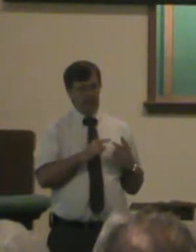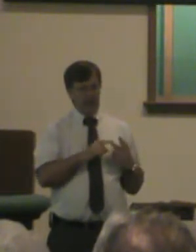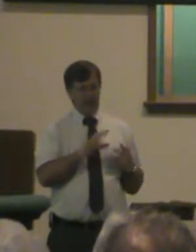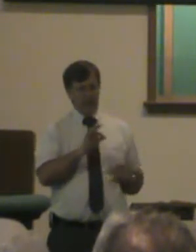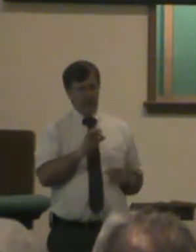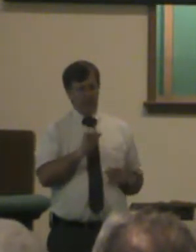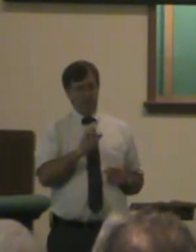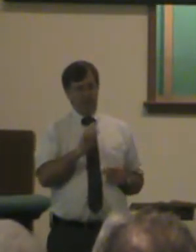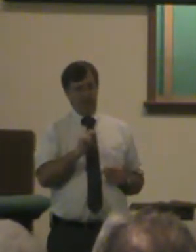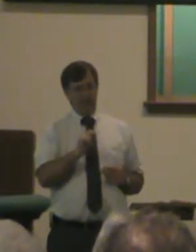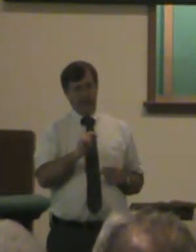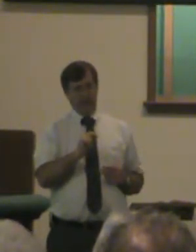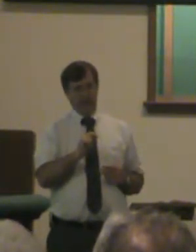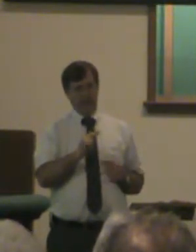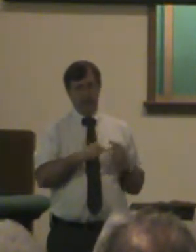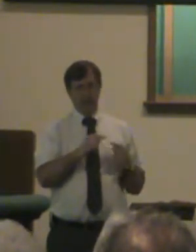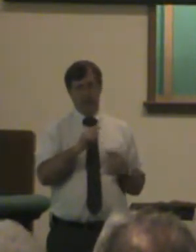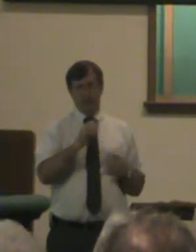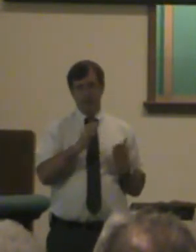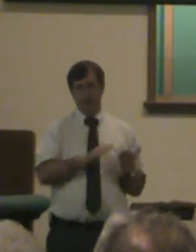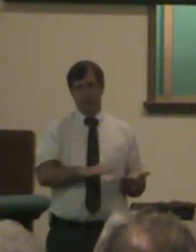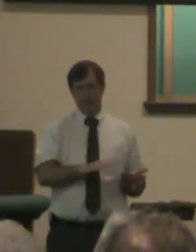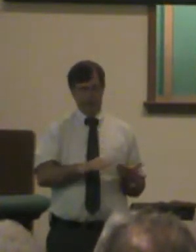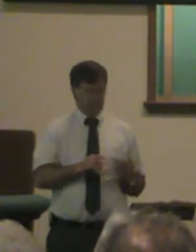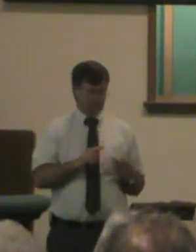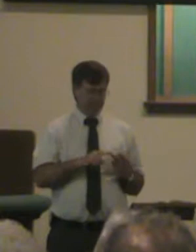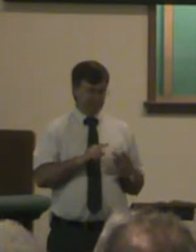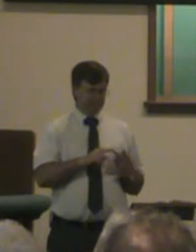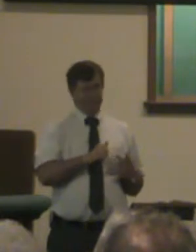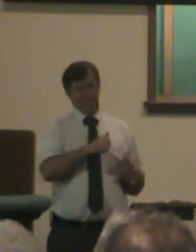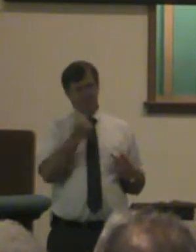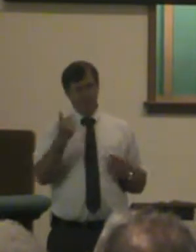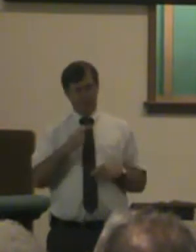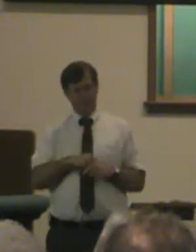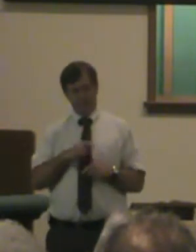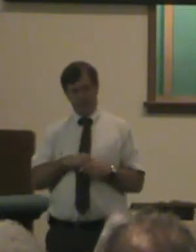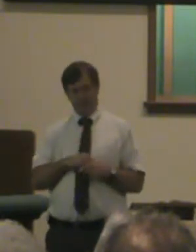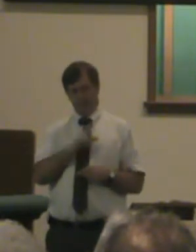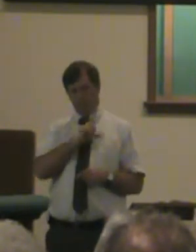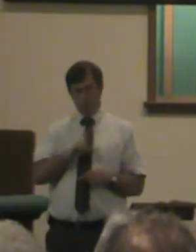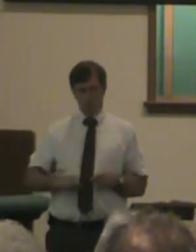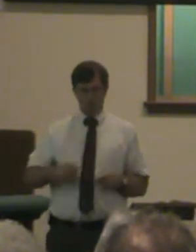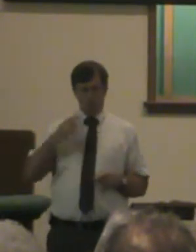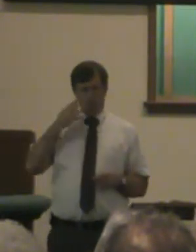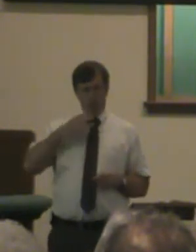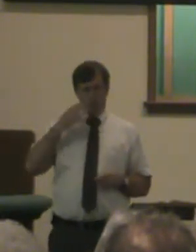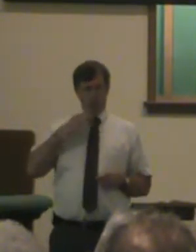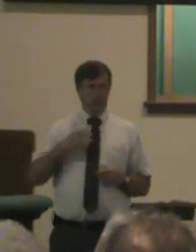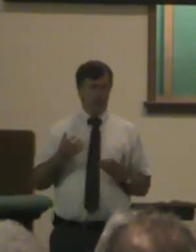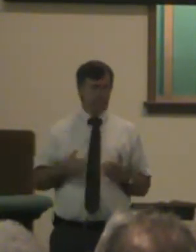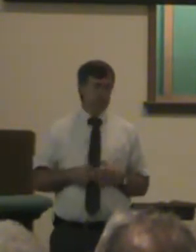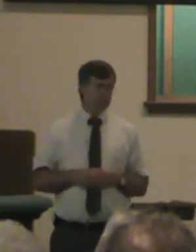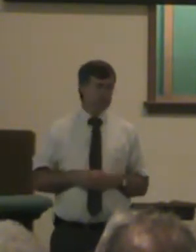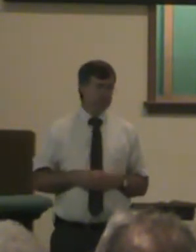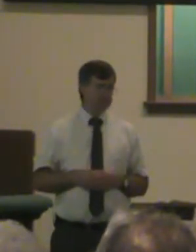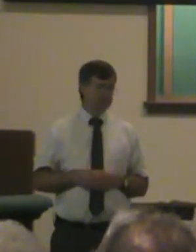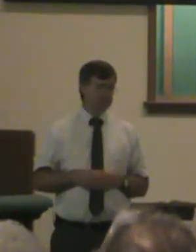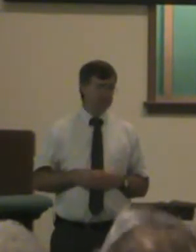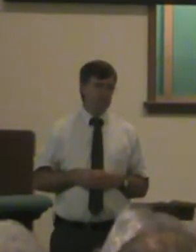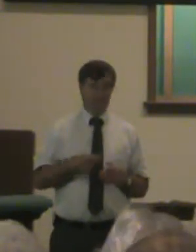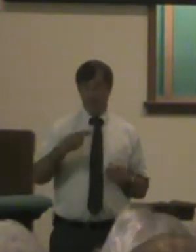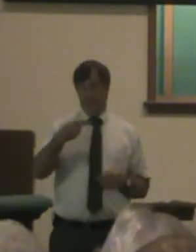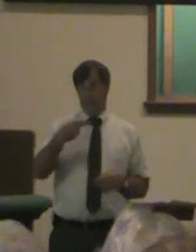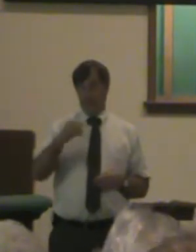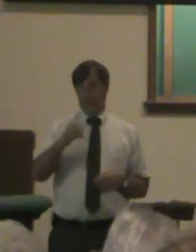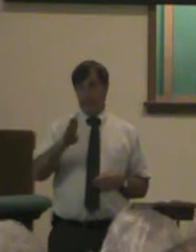death. The second occasion in Scripture that you find the Lord crying, actually, in the book of Hebrews,